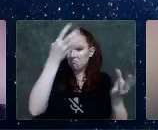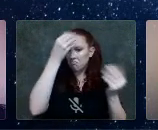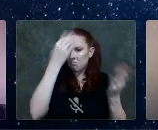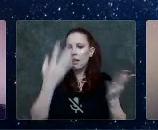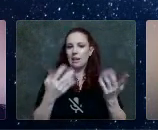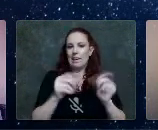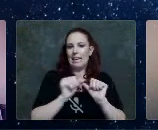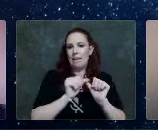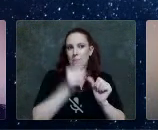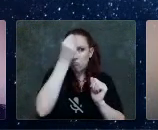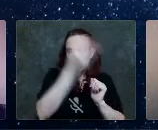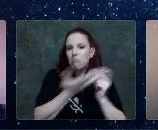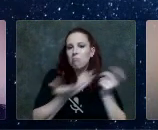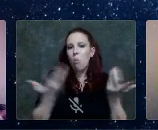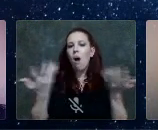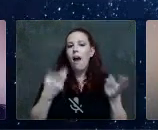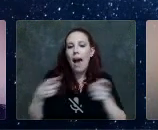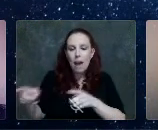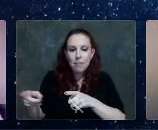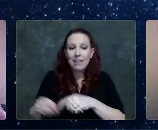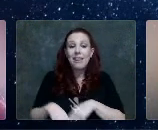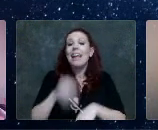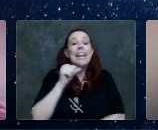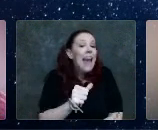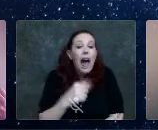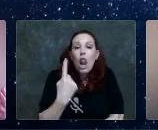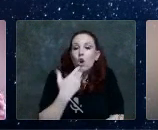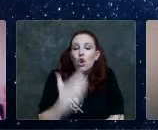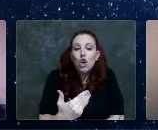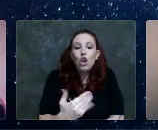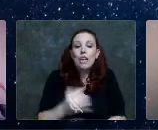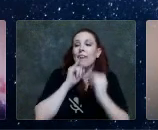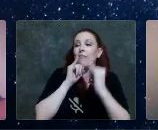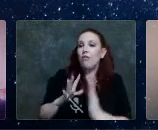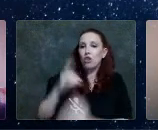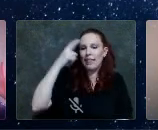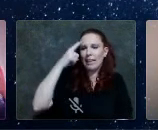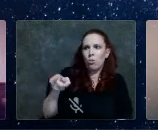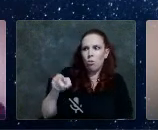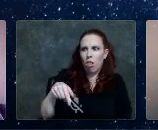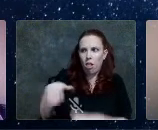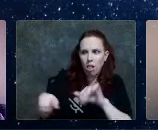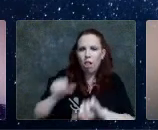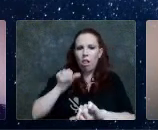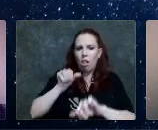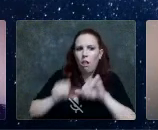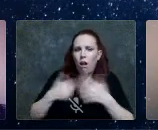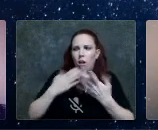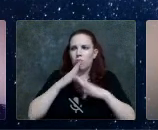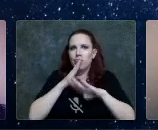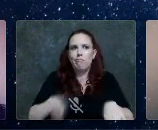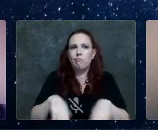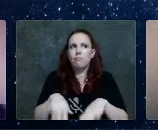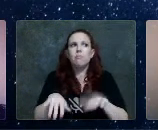good. Interviewers, it doesn't look good when interviewers just think you're floundering and you're stuck, or you're doing something, you're communicating